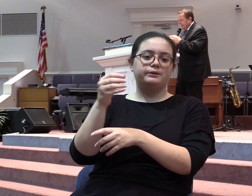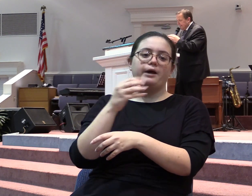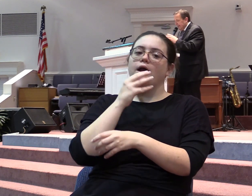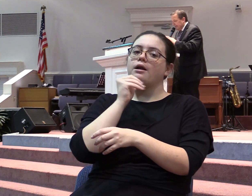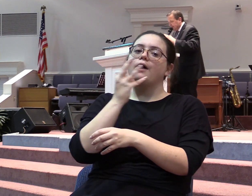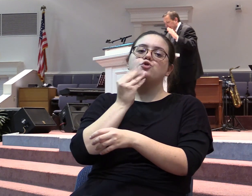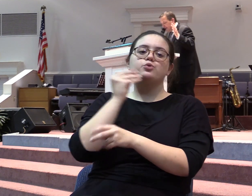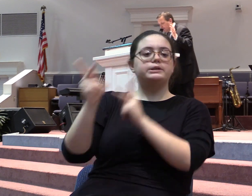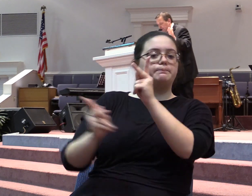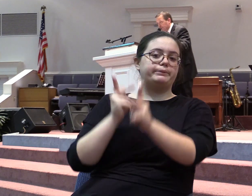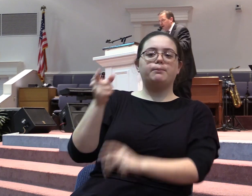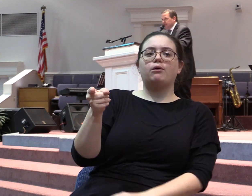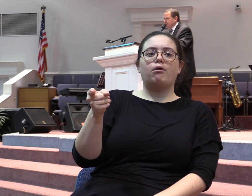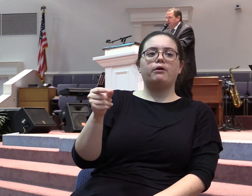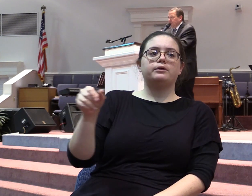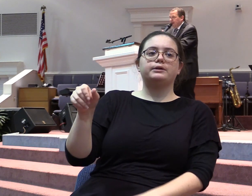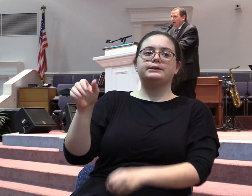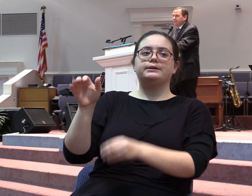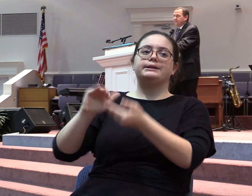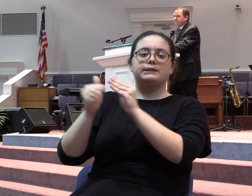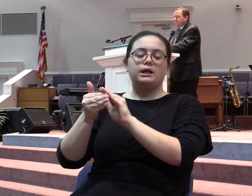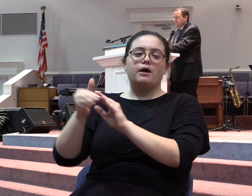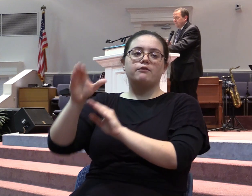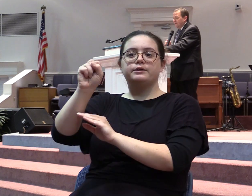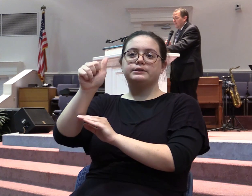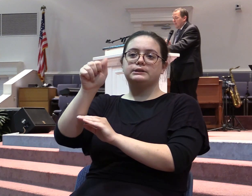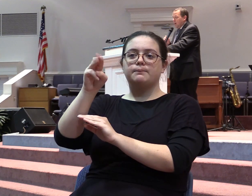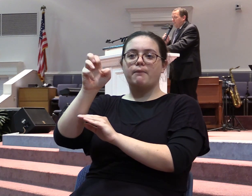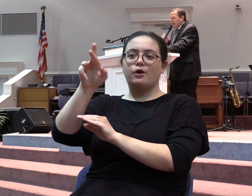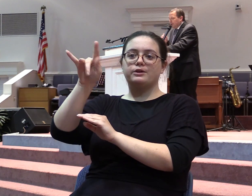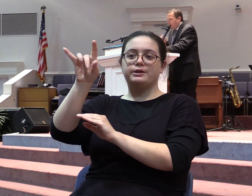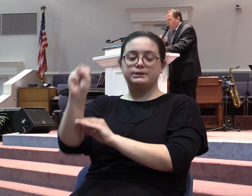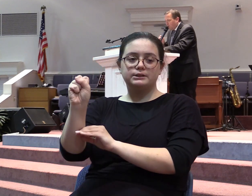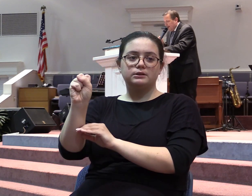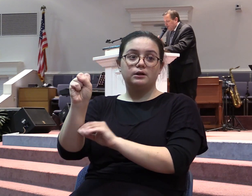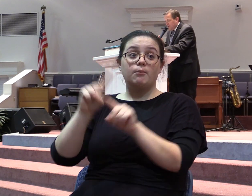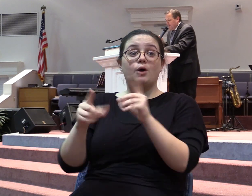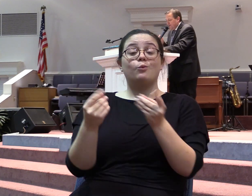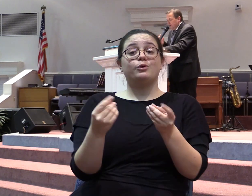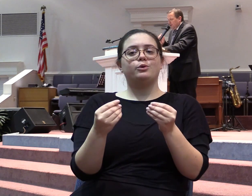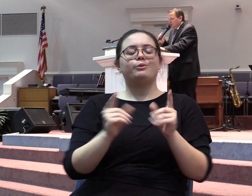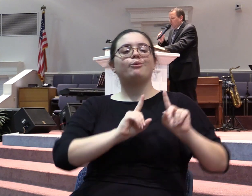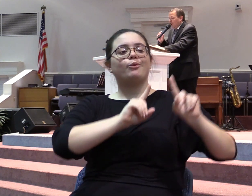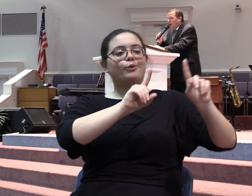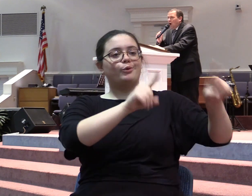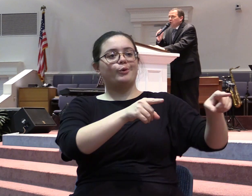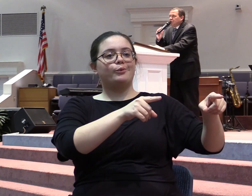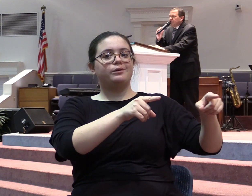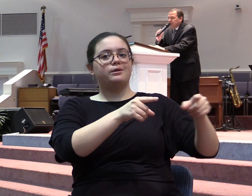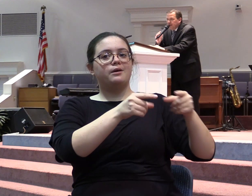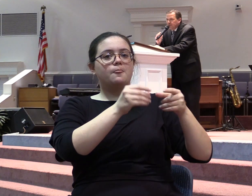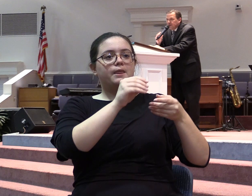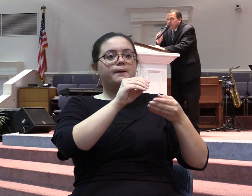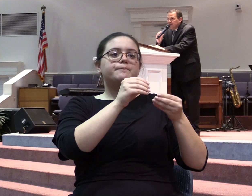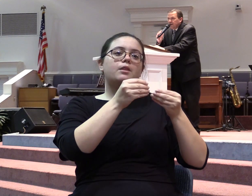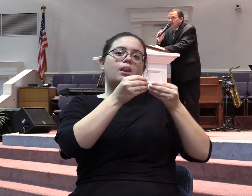and into any city of the Samaritans enter ye not, but go rather to the lost